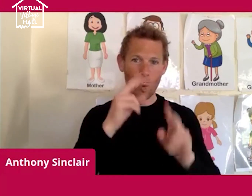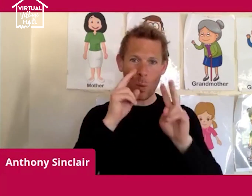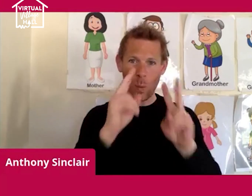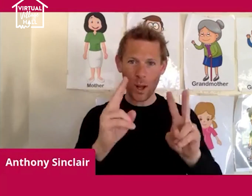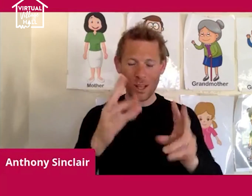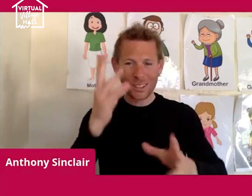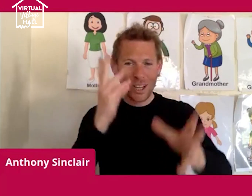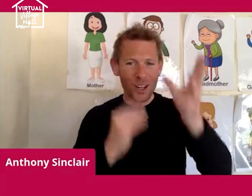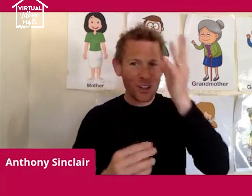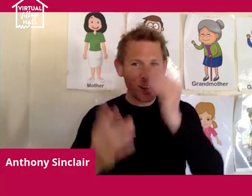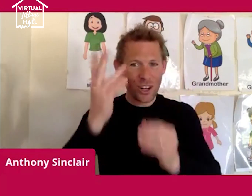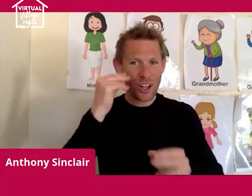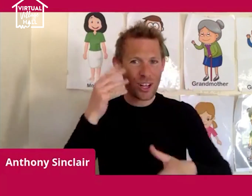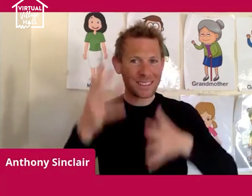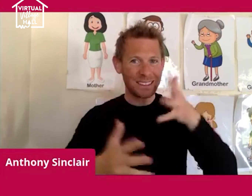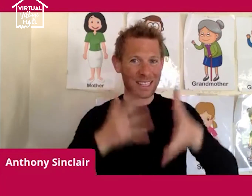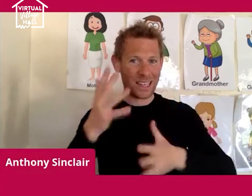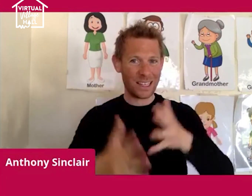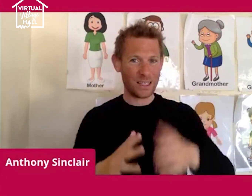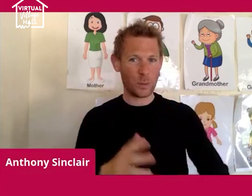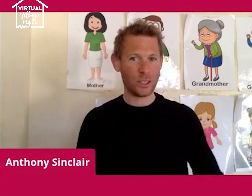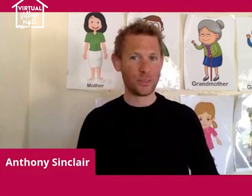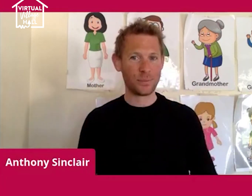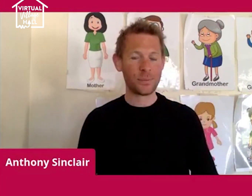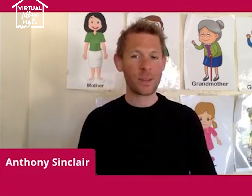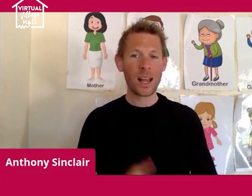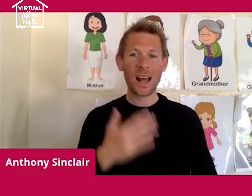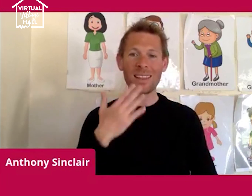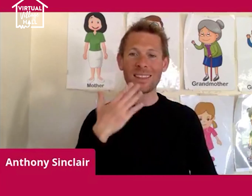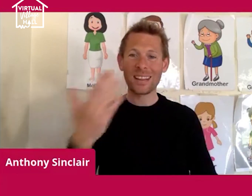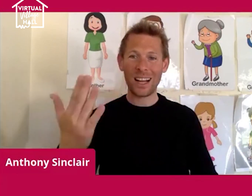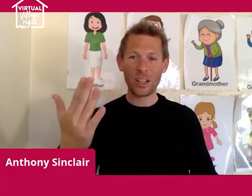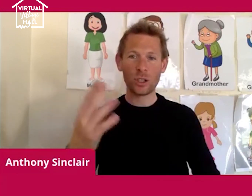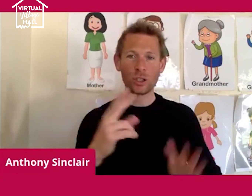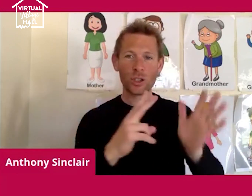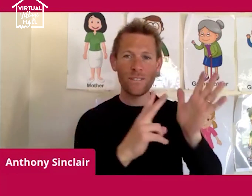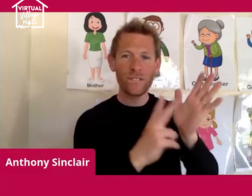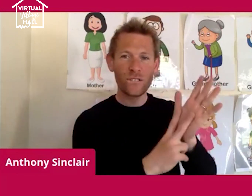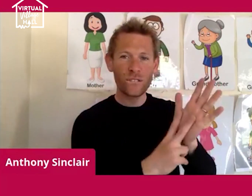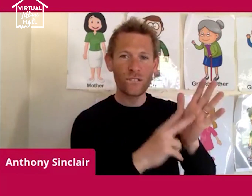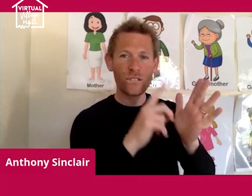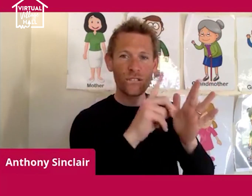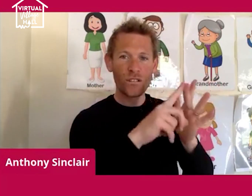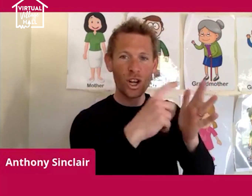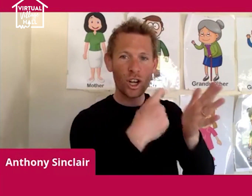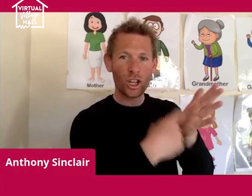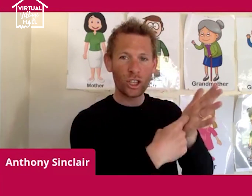time coming to join us today and to watch along with us and learn some sign language as we go.